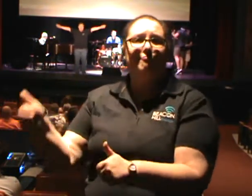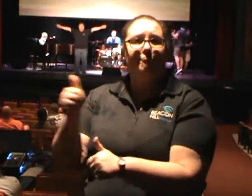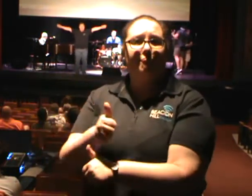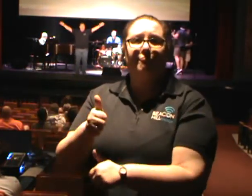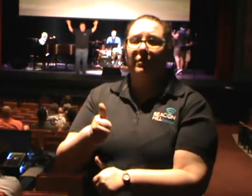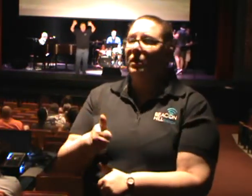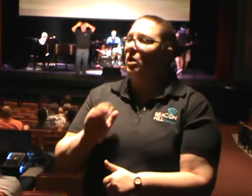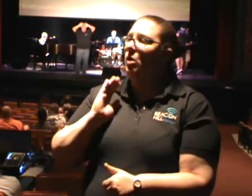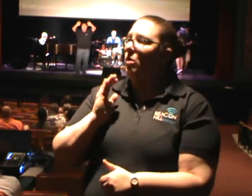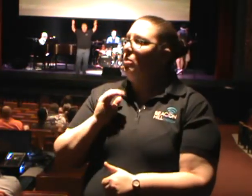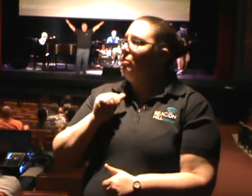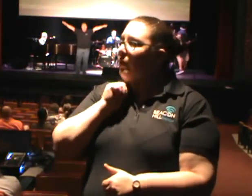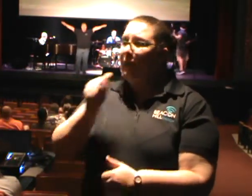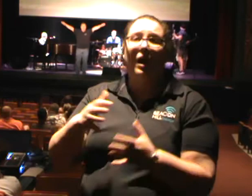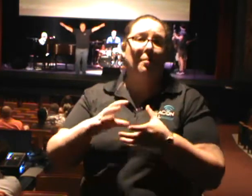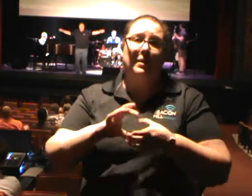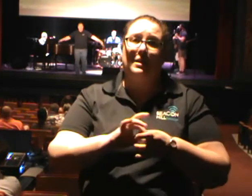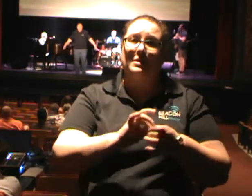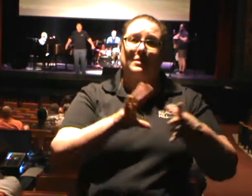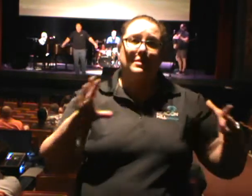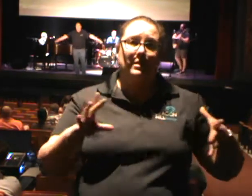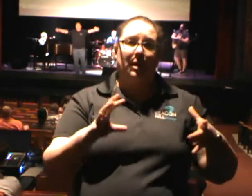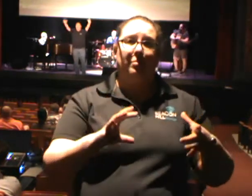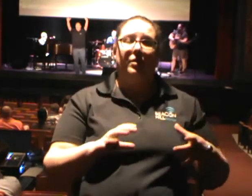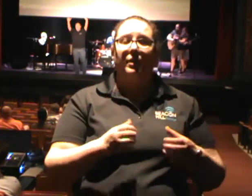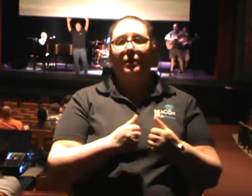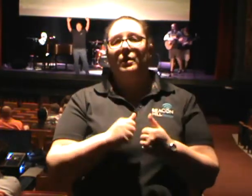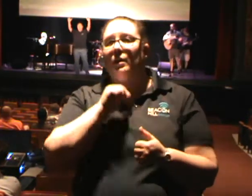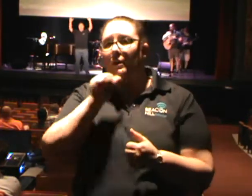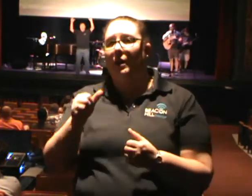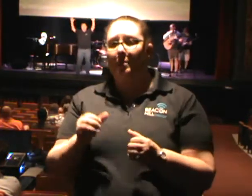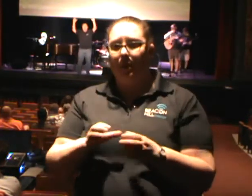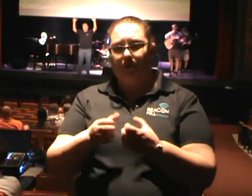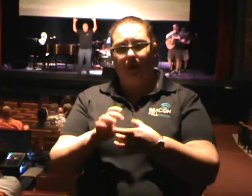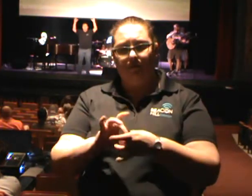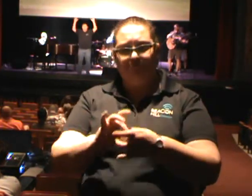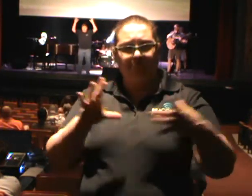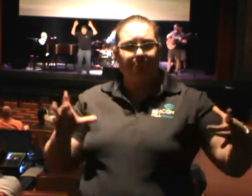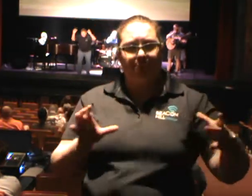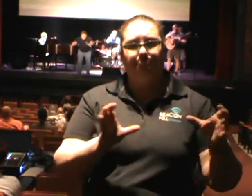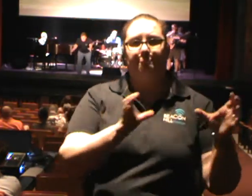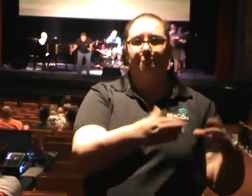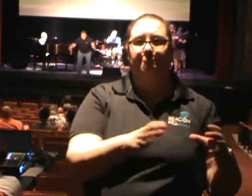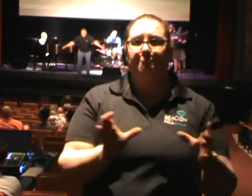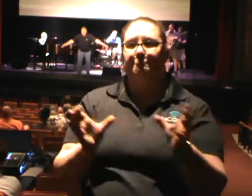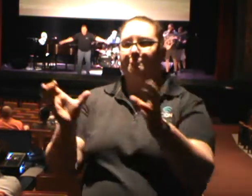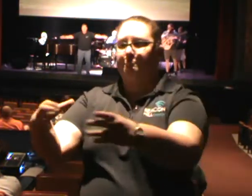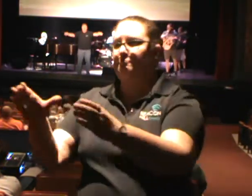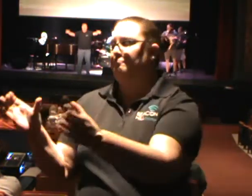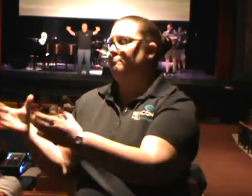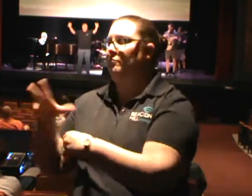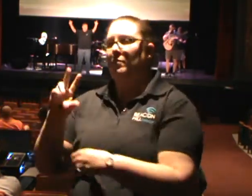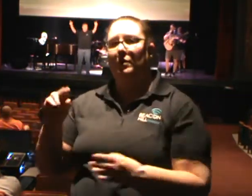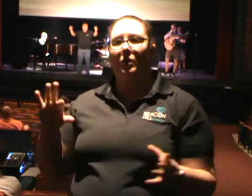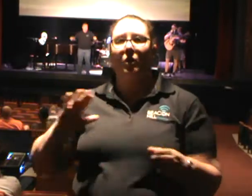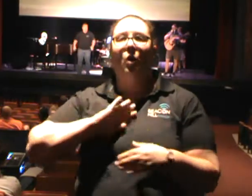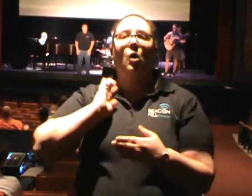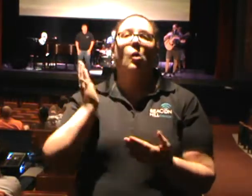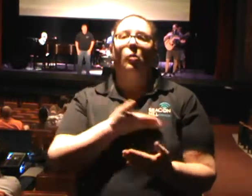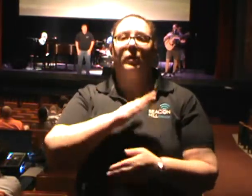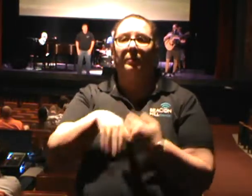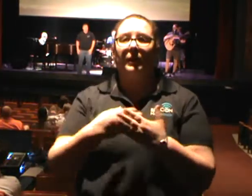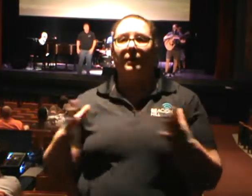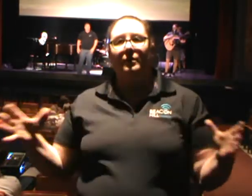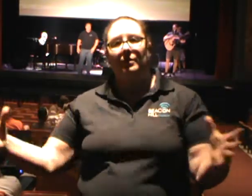be separated. It won't be about segregation. We will all be together. And may that be here today that we look like the church to